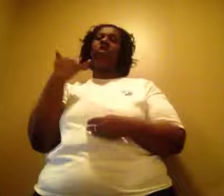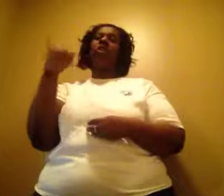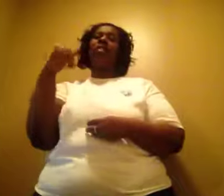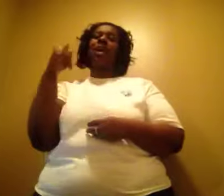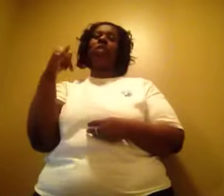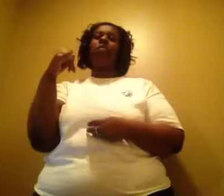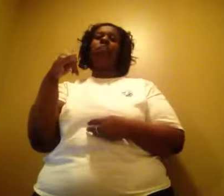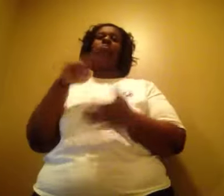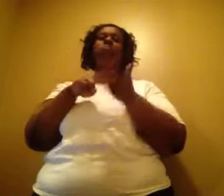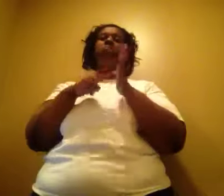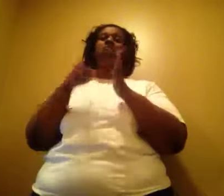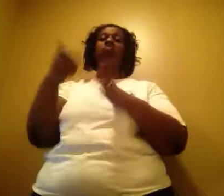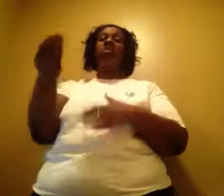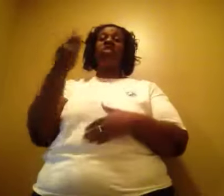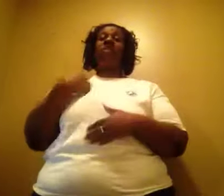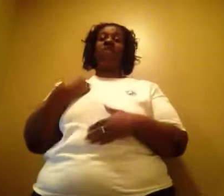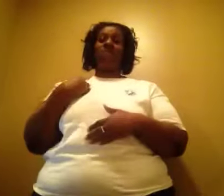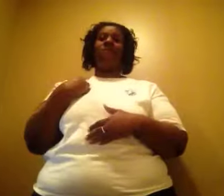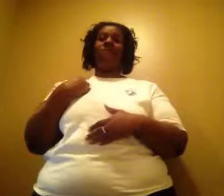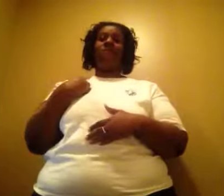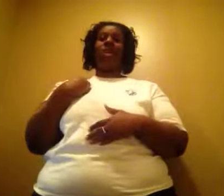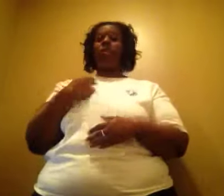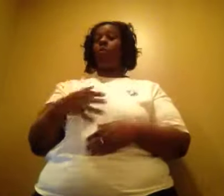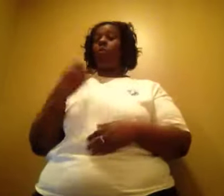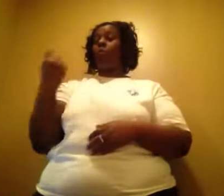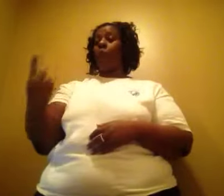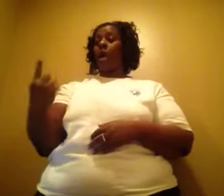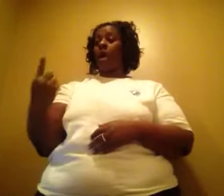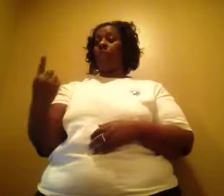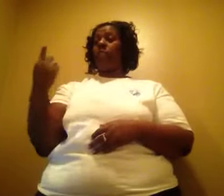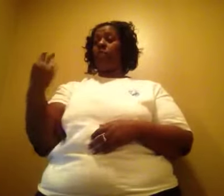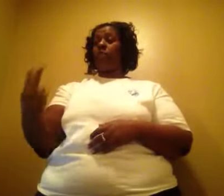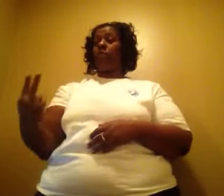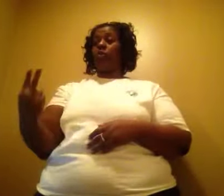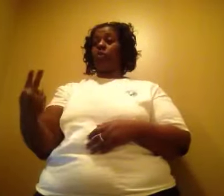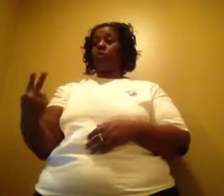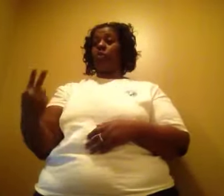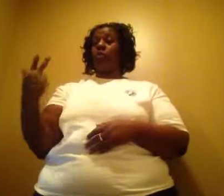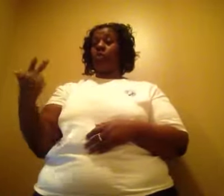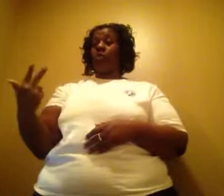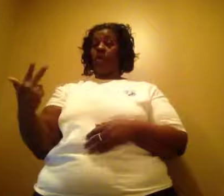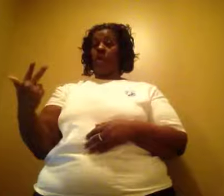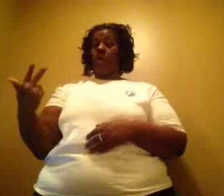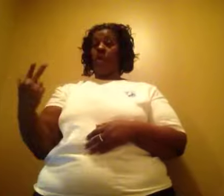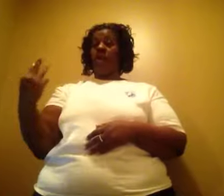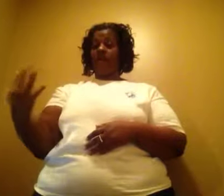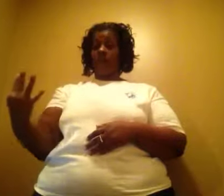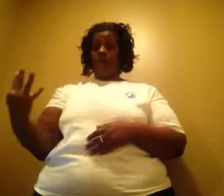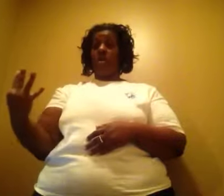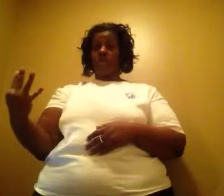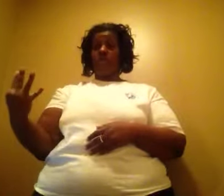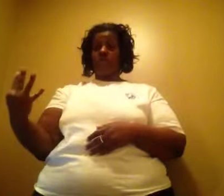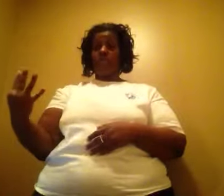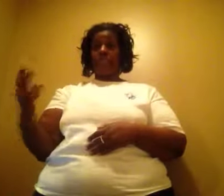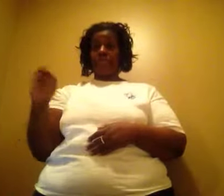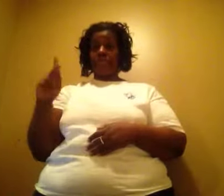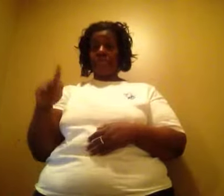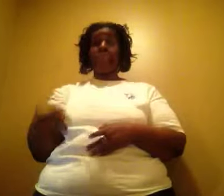the ones you're giving me. 1, 2, 3, 4. So how many